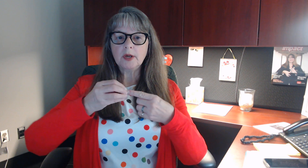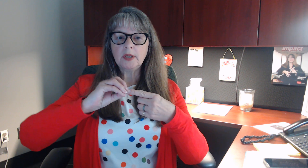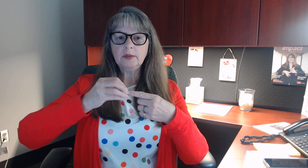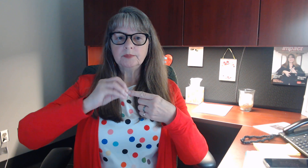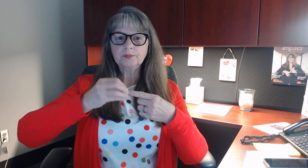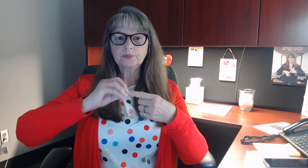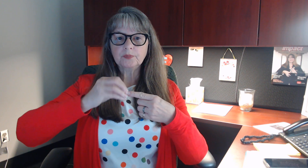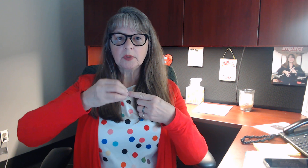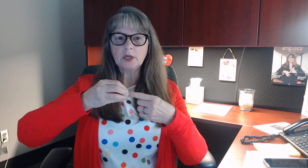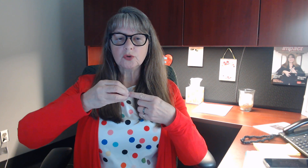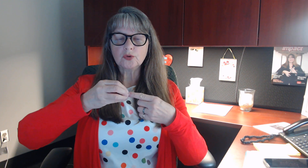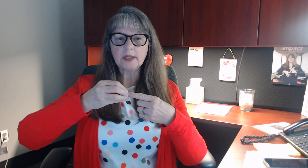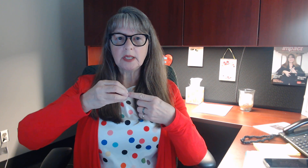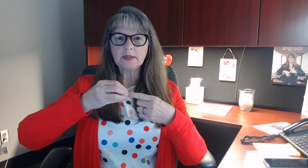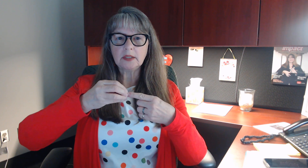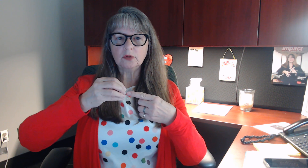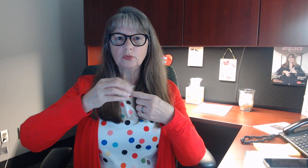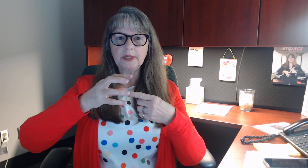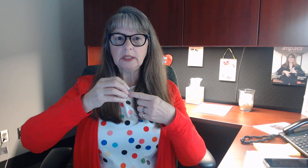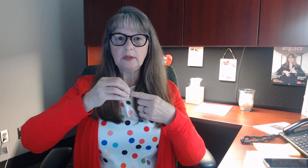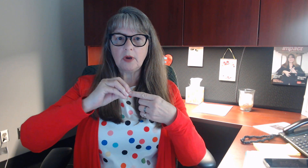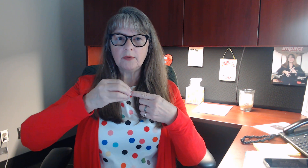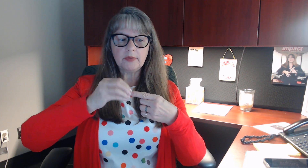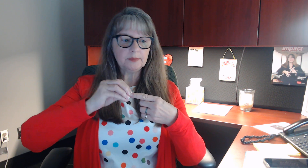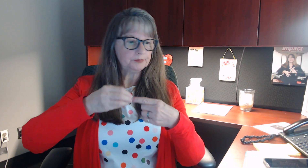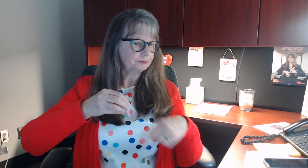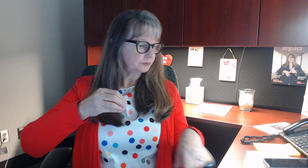Strawberry, because you're trying to get that little green leaf off of it.